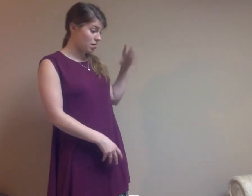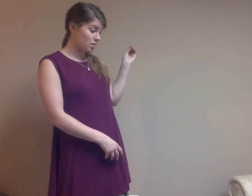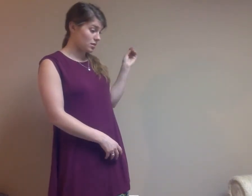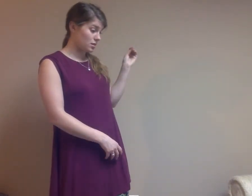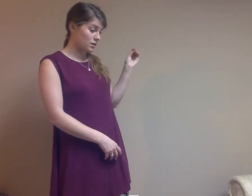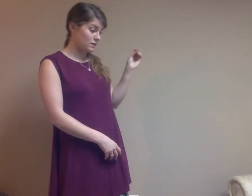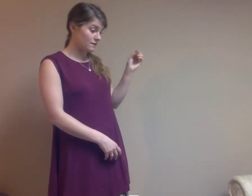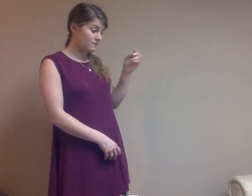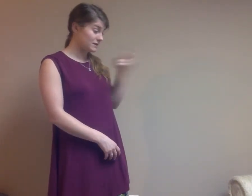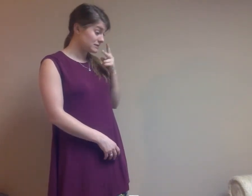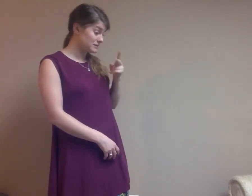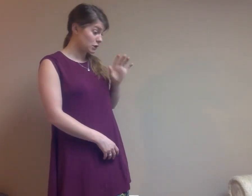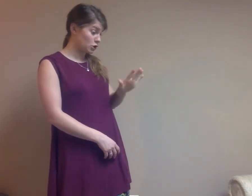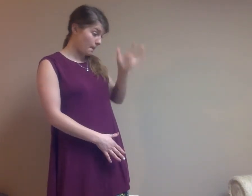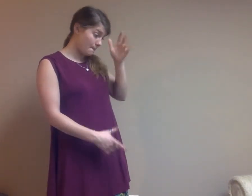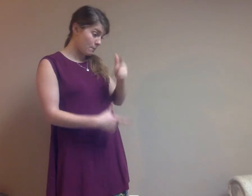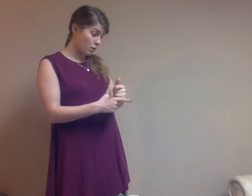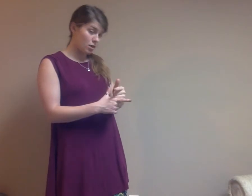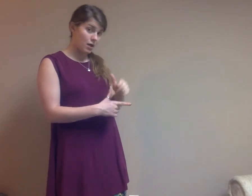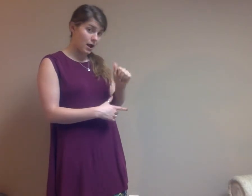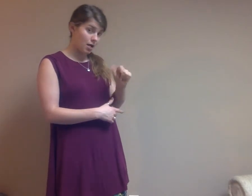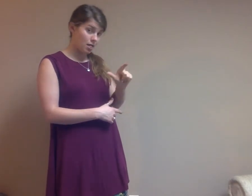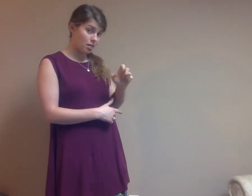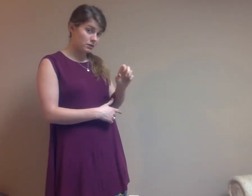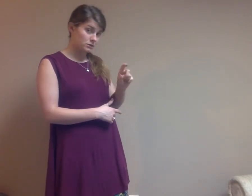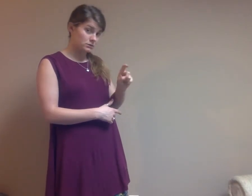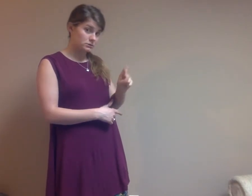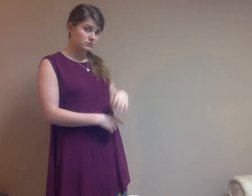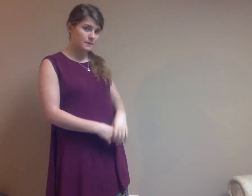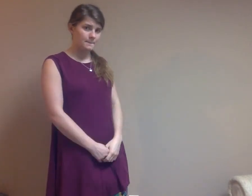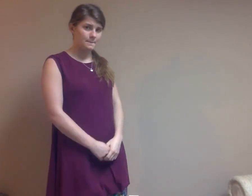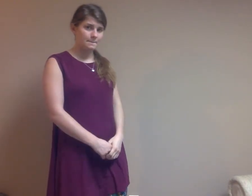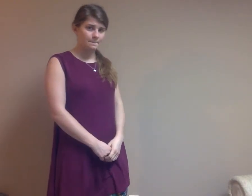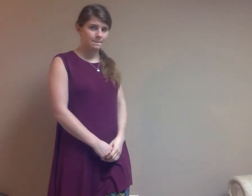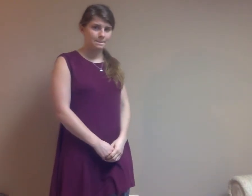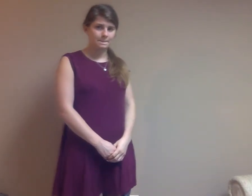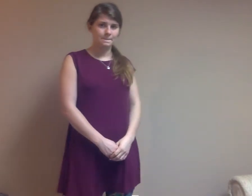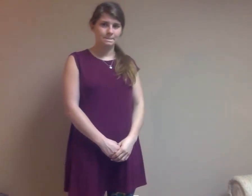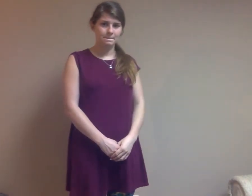Go on. Right, I'll see you Wednesday. In the atrium on Wednesday. Cheerio, sweetie.